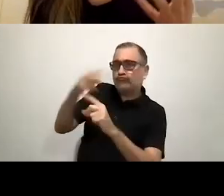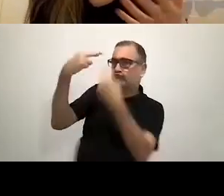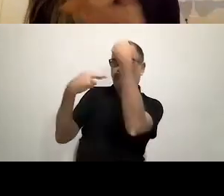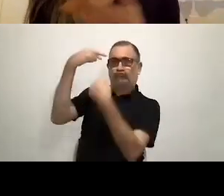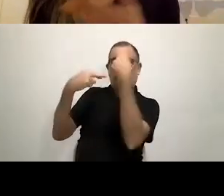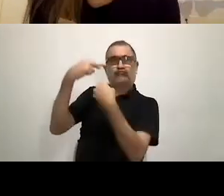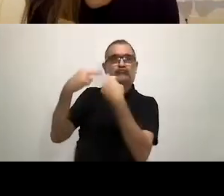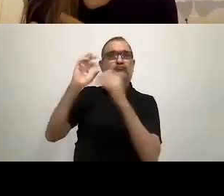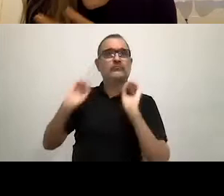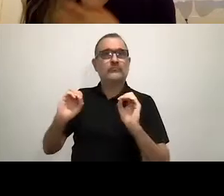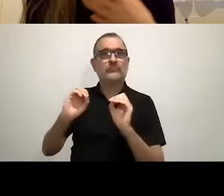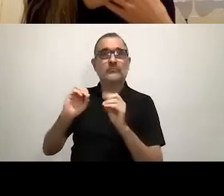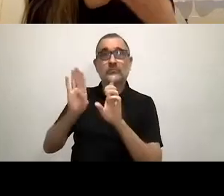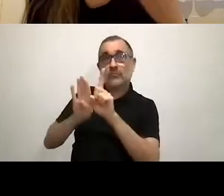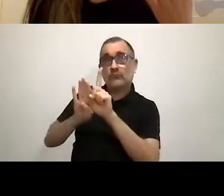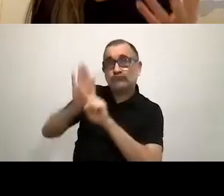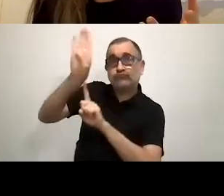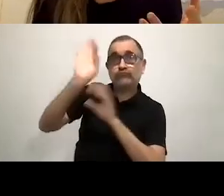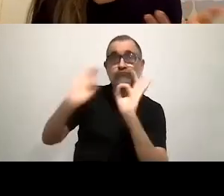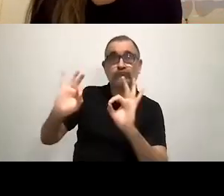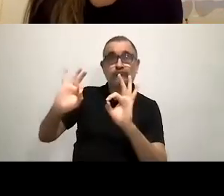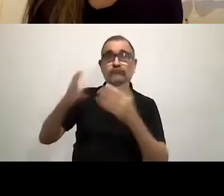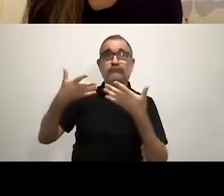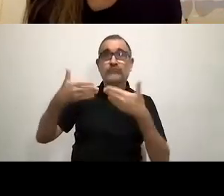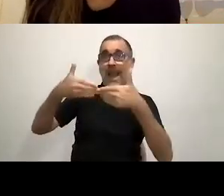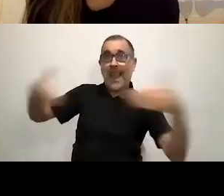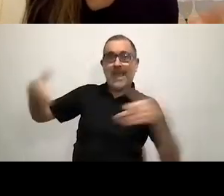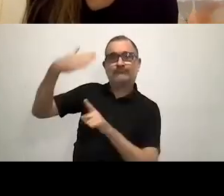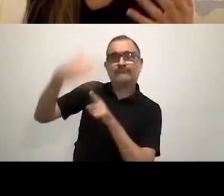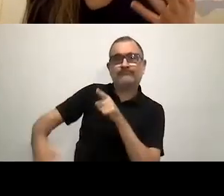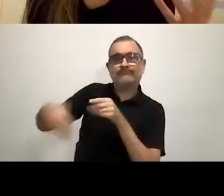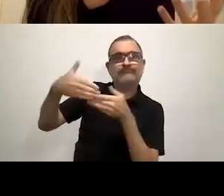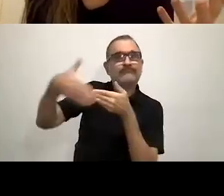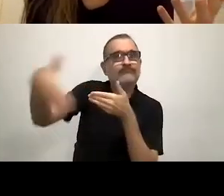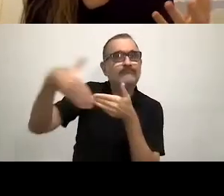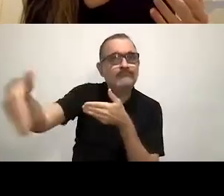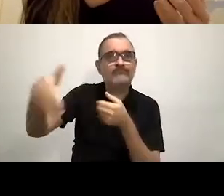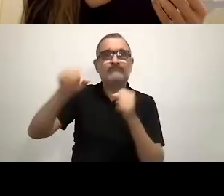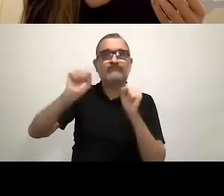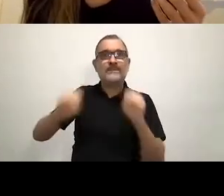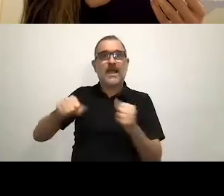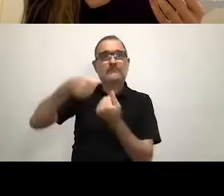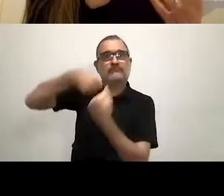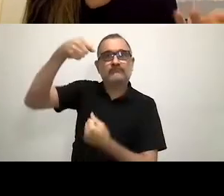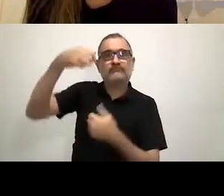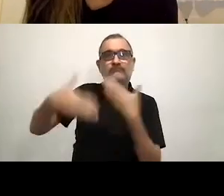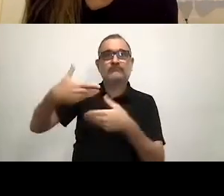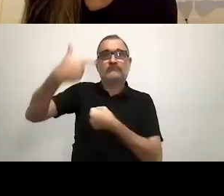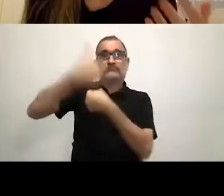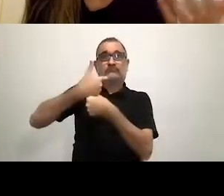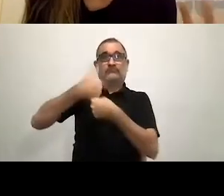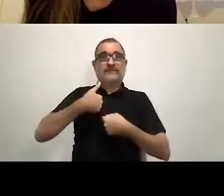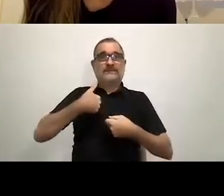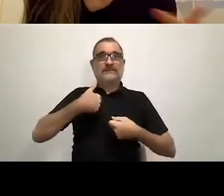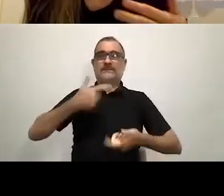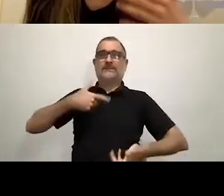reviewers who are experts will review the video assessment that you take and give feedback to help